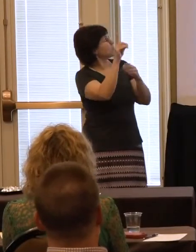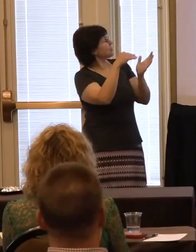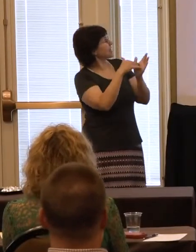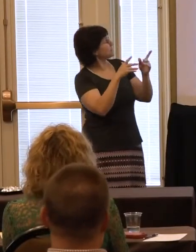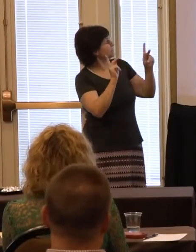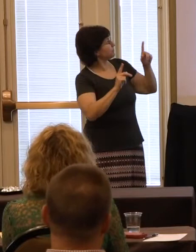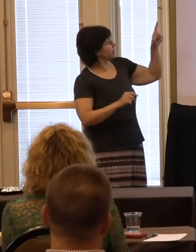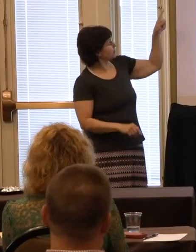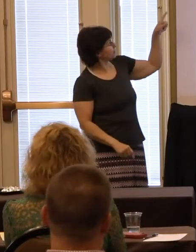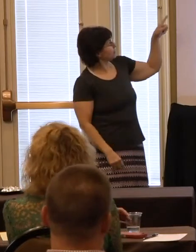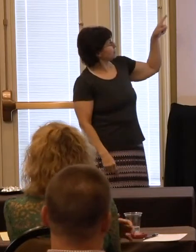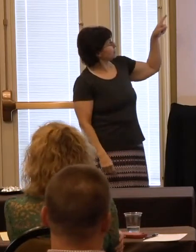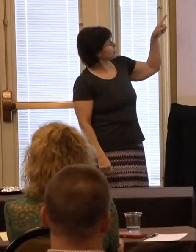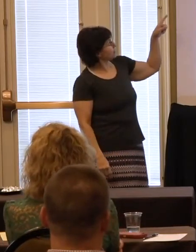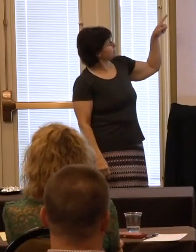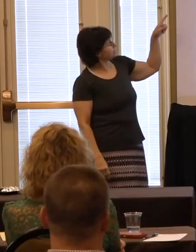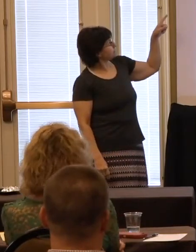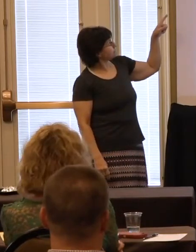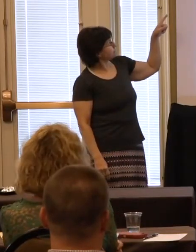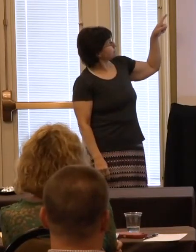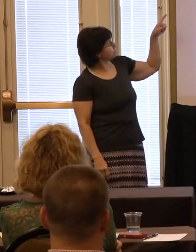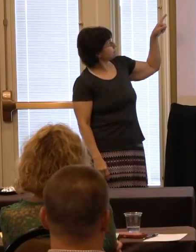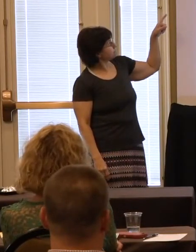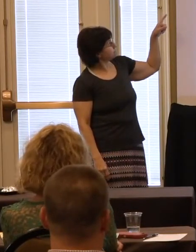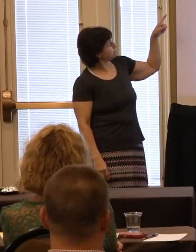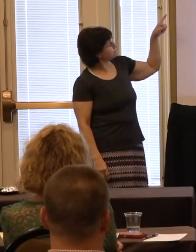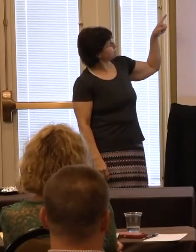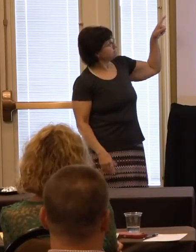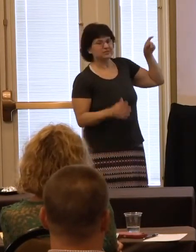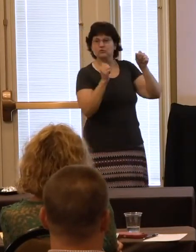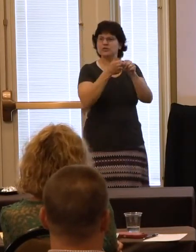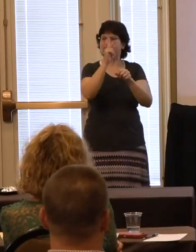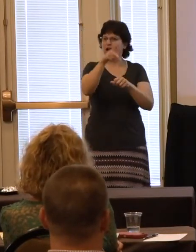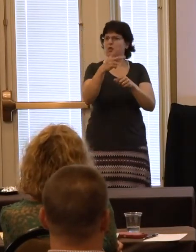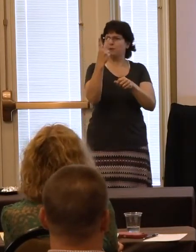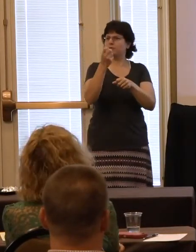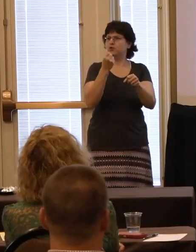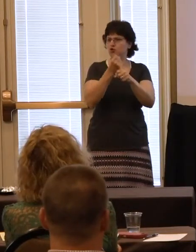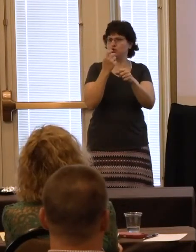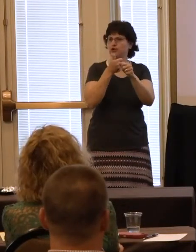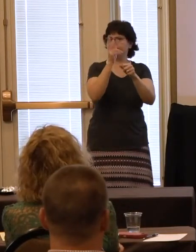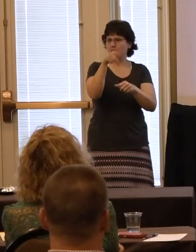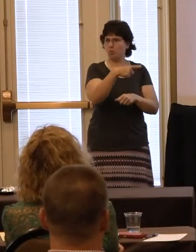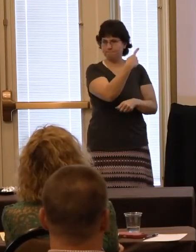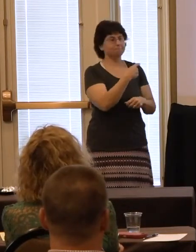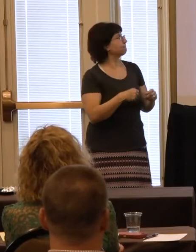in this study. And this was a follow-up, about a 2-year follow-up.